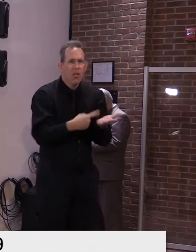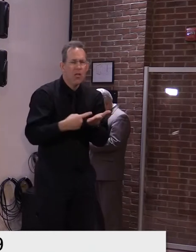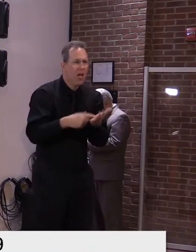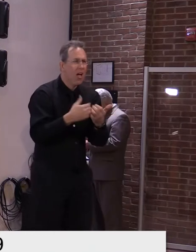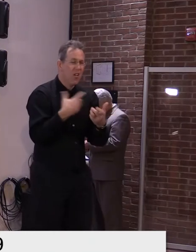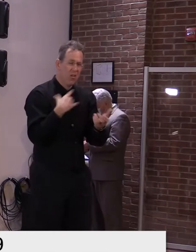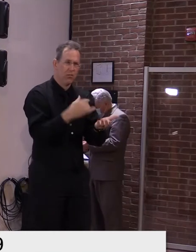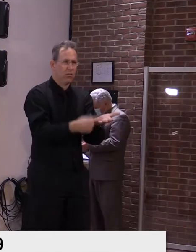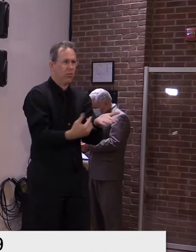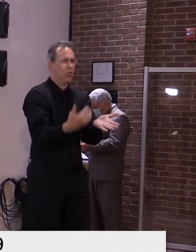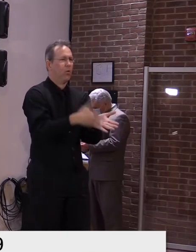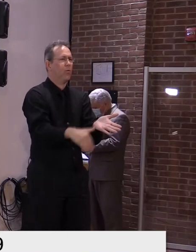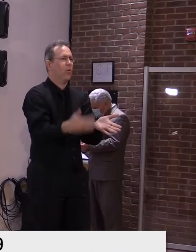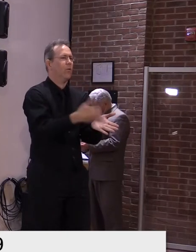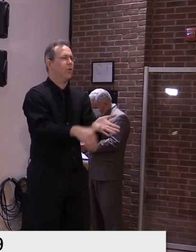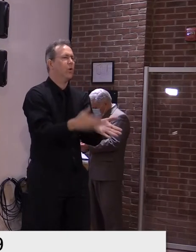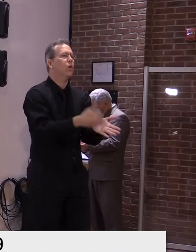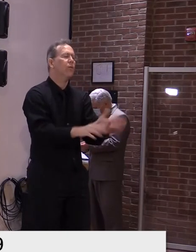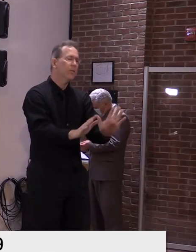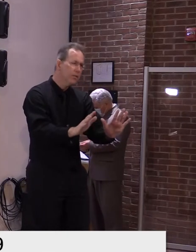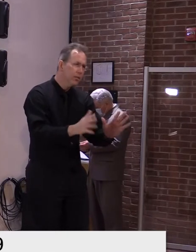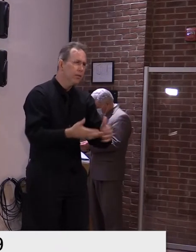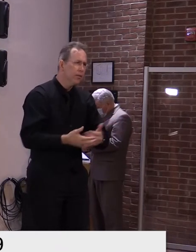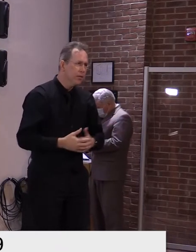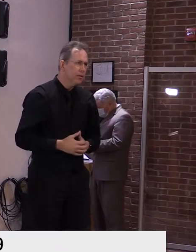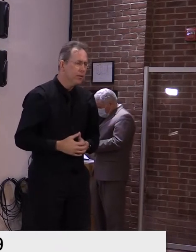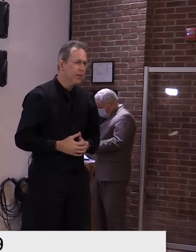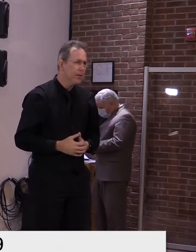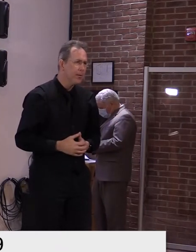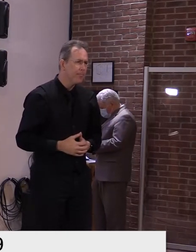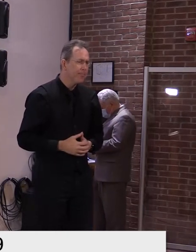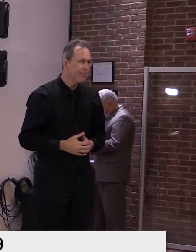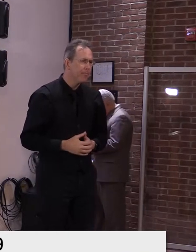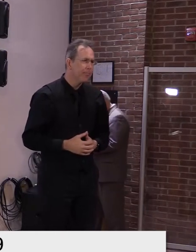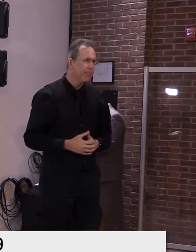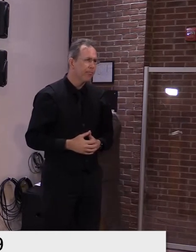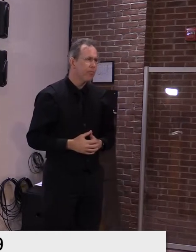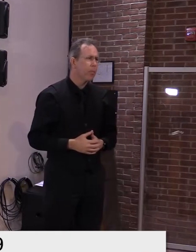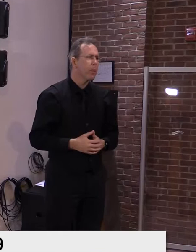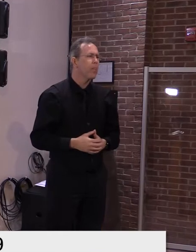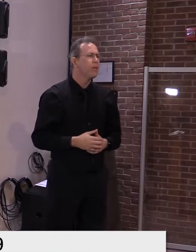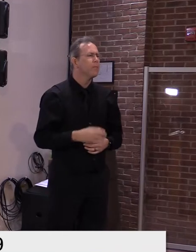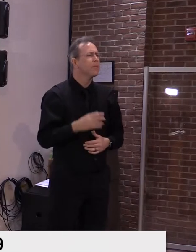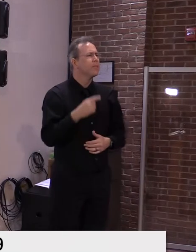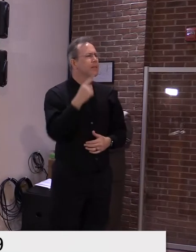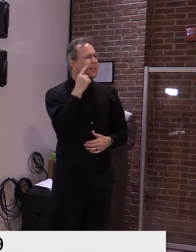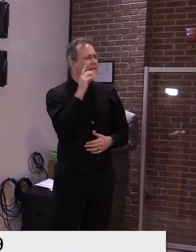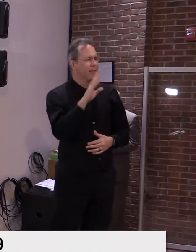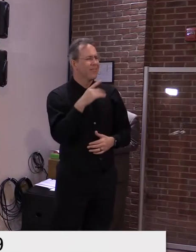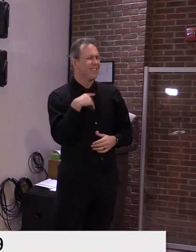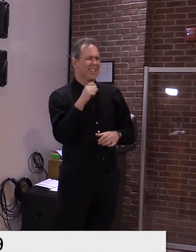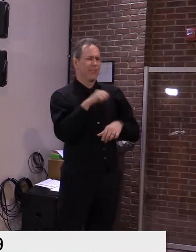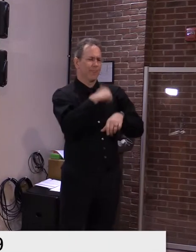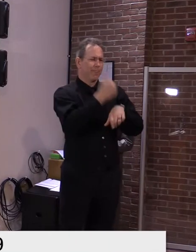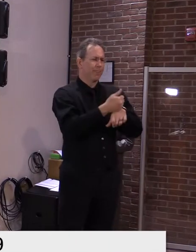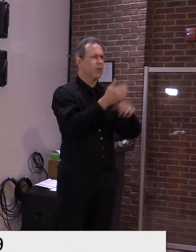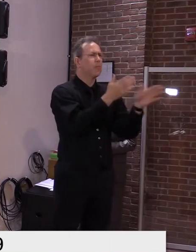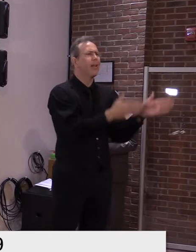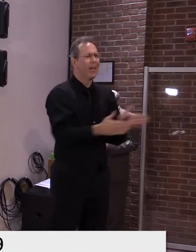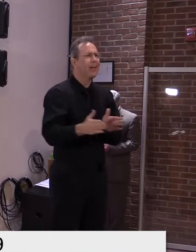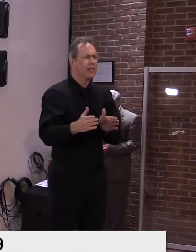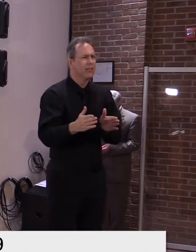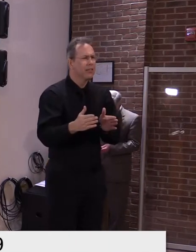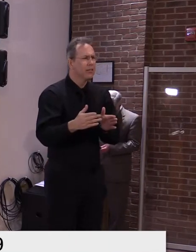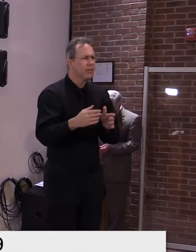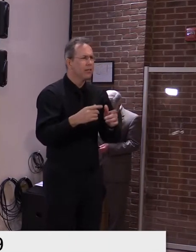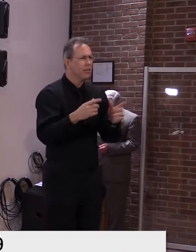So, I think we have to get the concept first, what it is that we can all